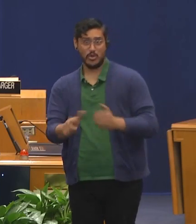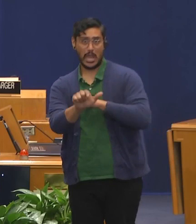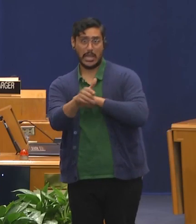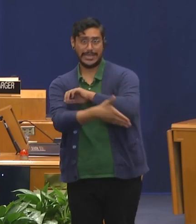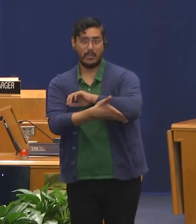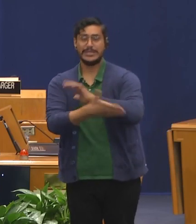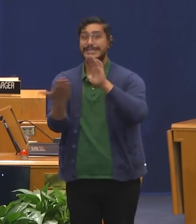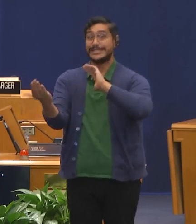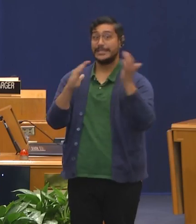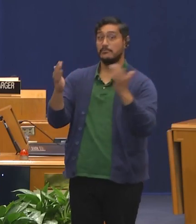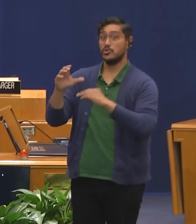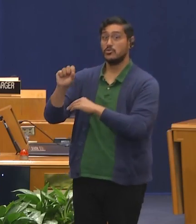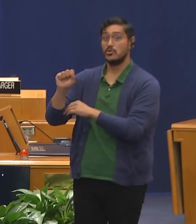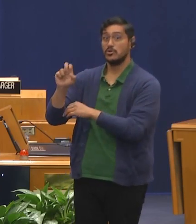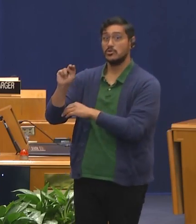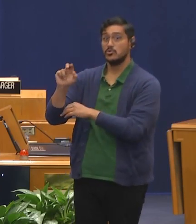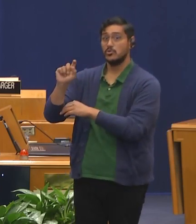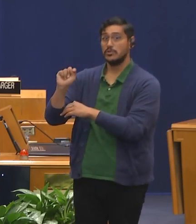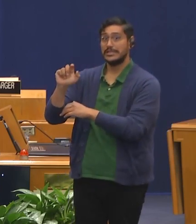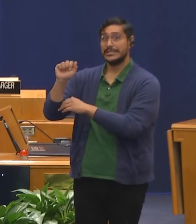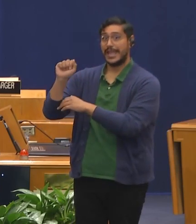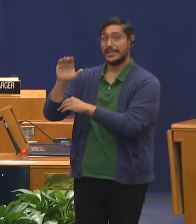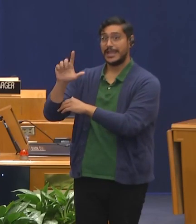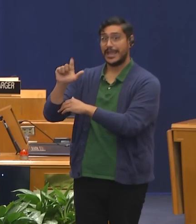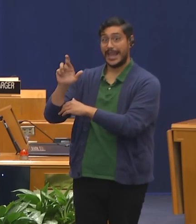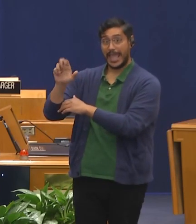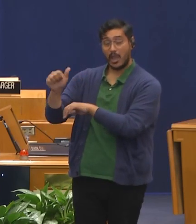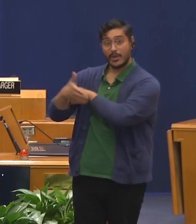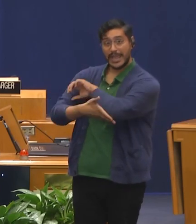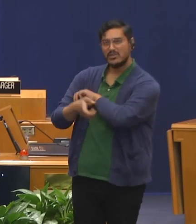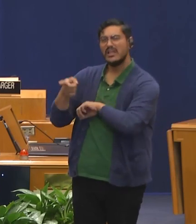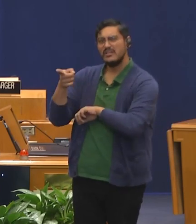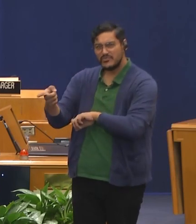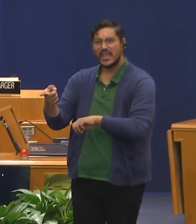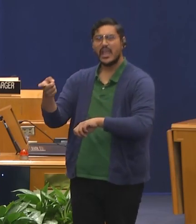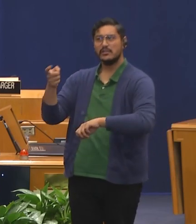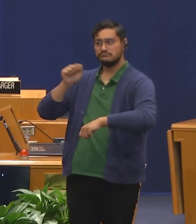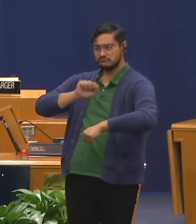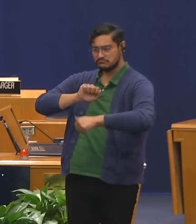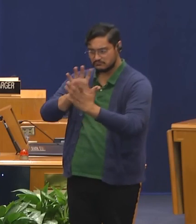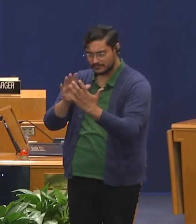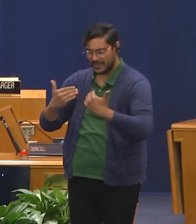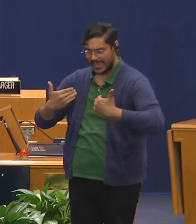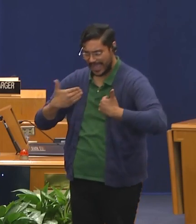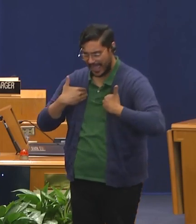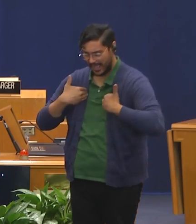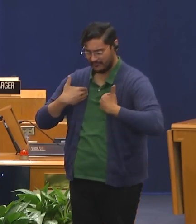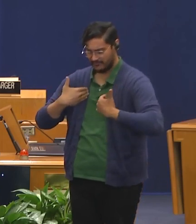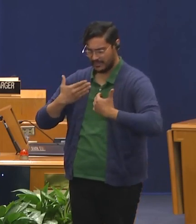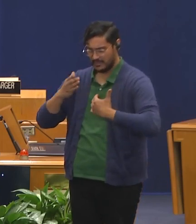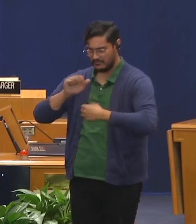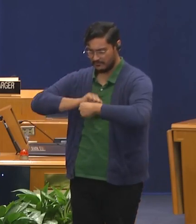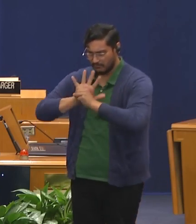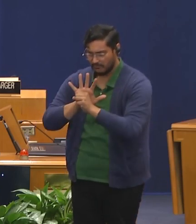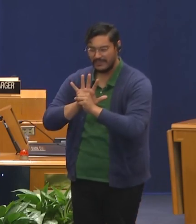population in Santa Clara County, has in fact at some point come in contact with this virus and developed an antibody